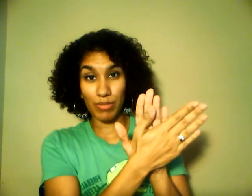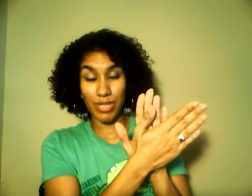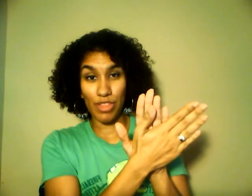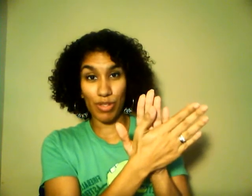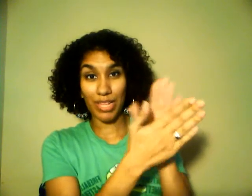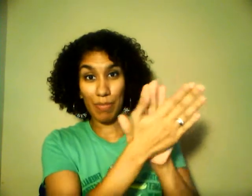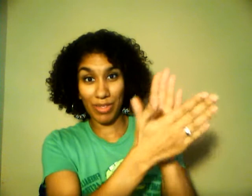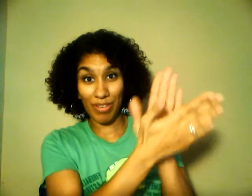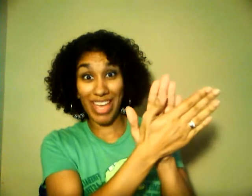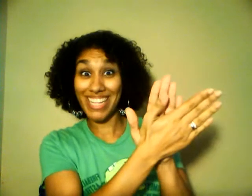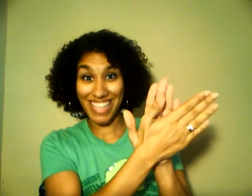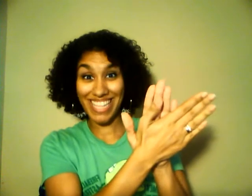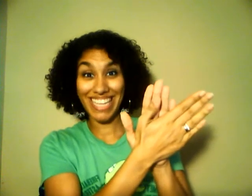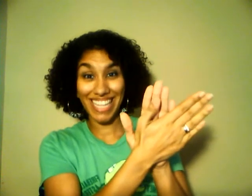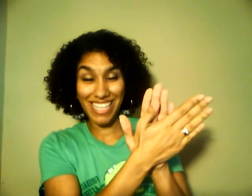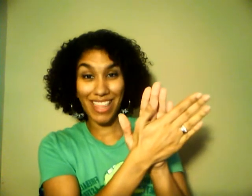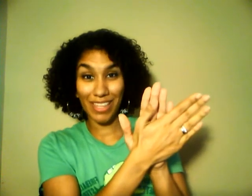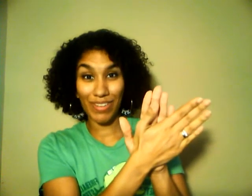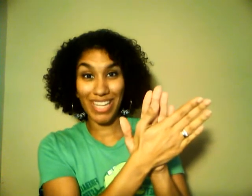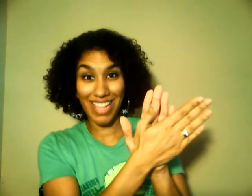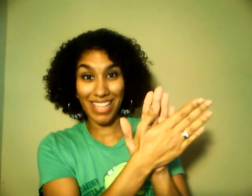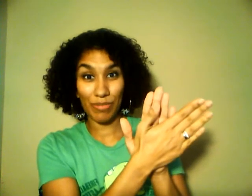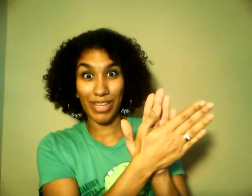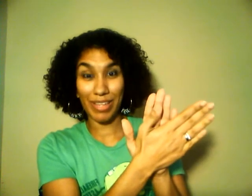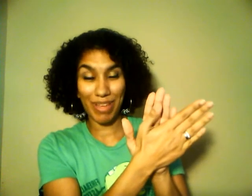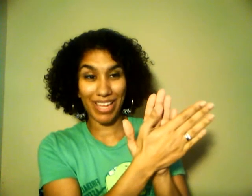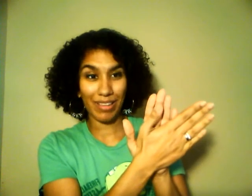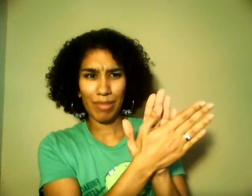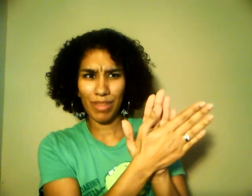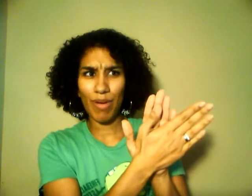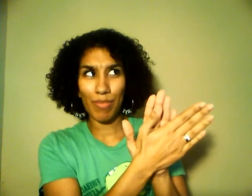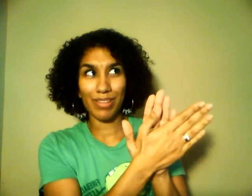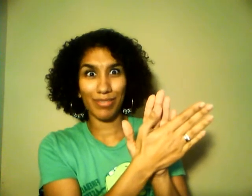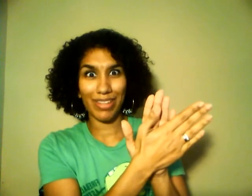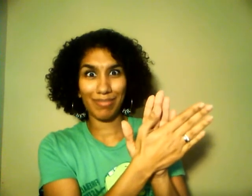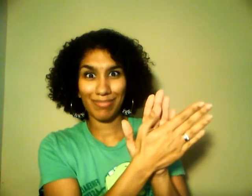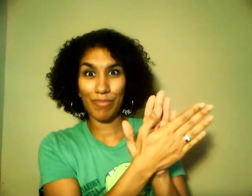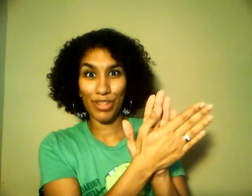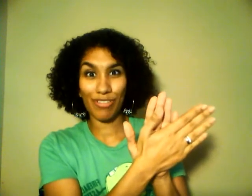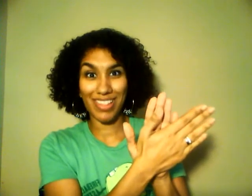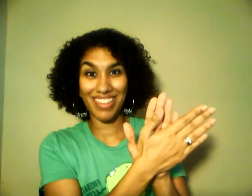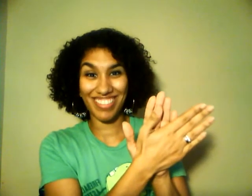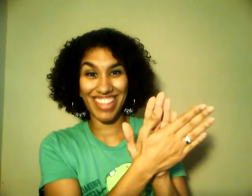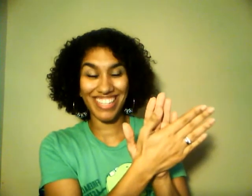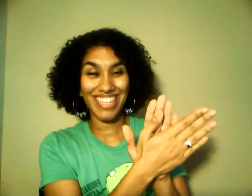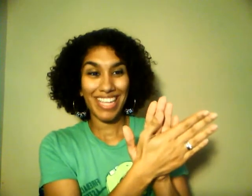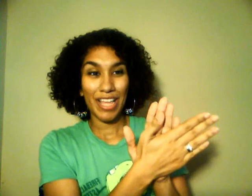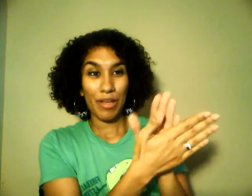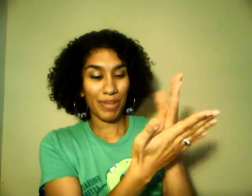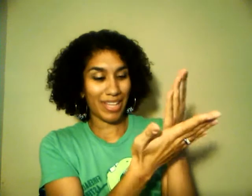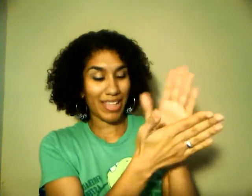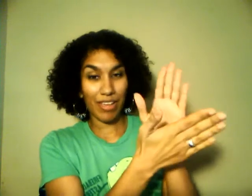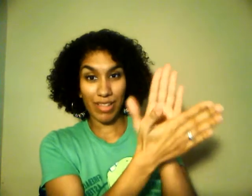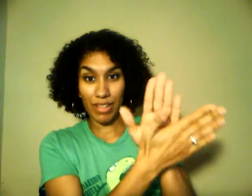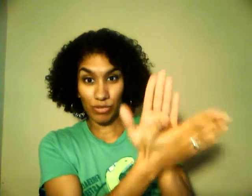teachers clapping their hands to get the attention of classes way back. They probably still do that. I'm pretty sure they still do that. But that's how you sign school,